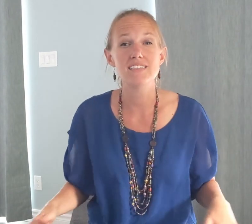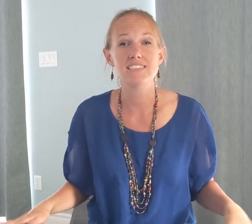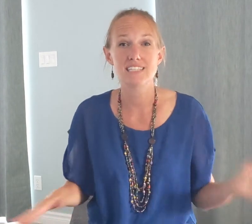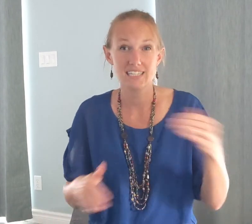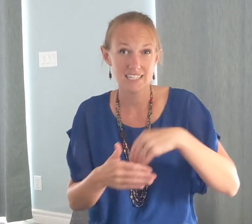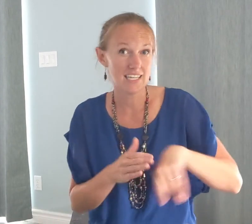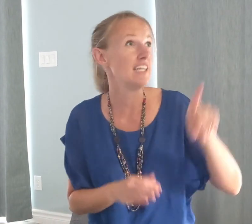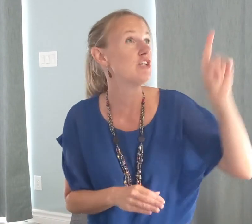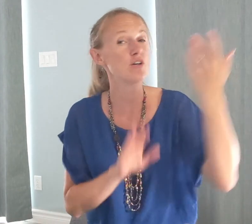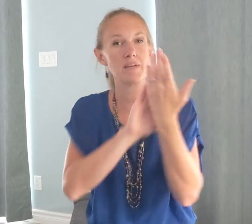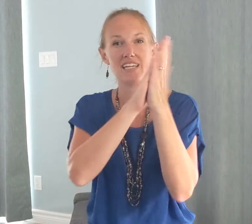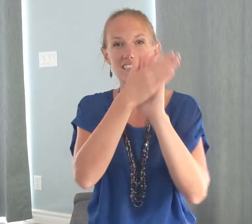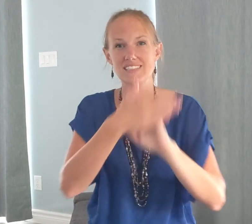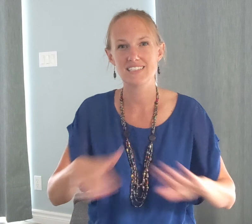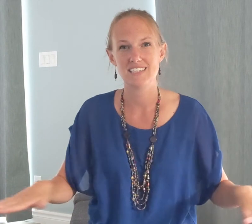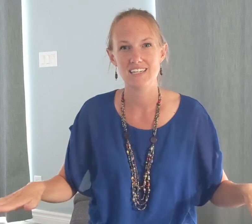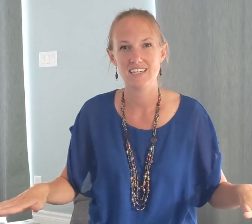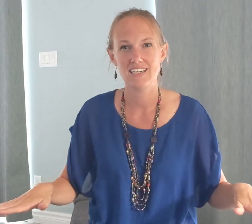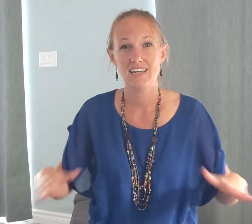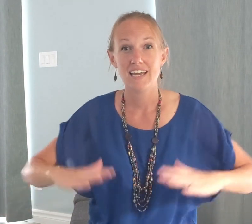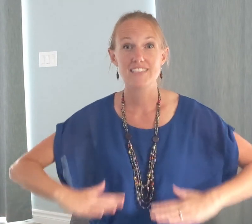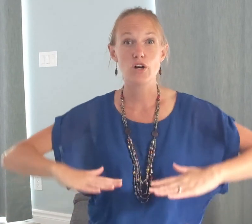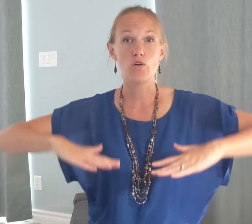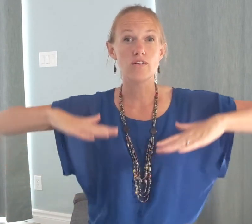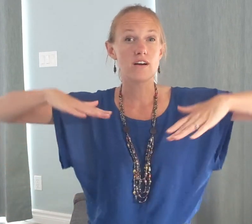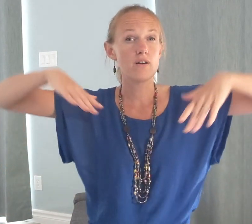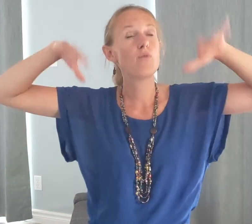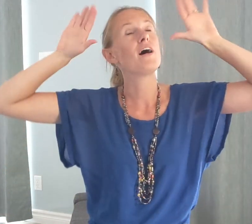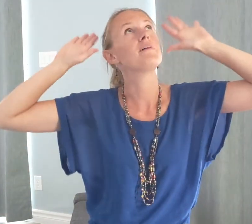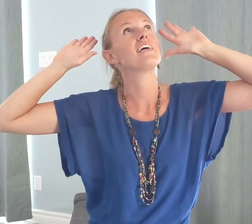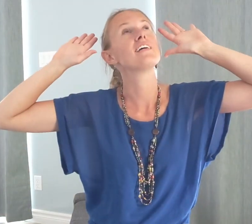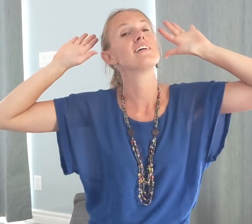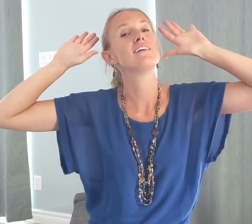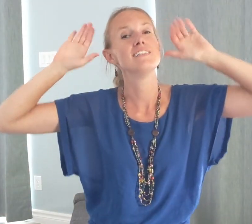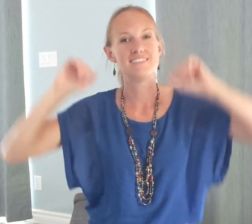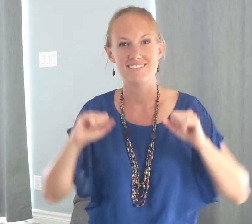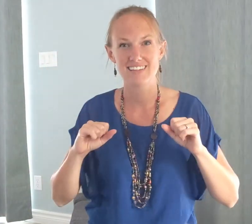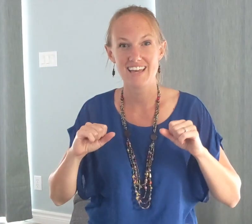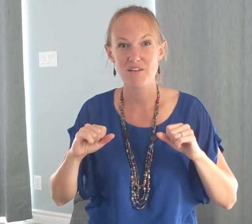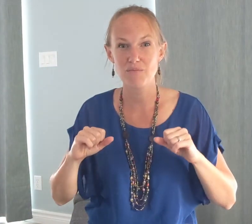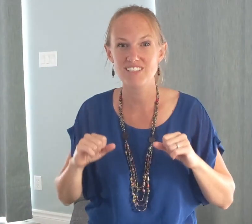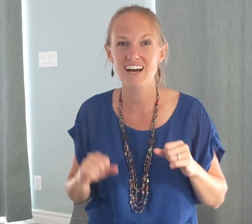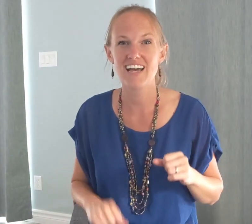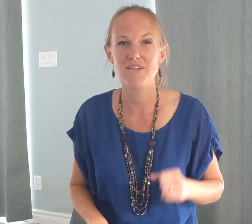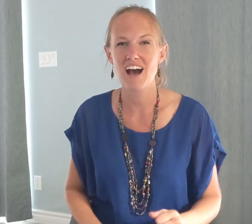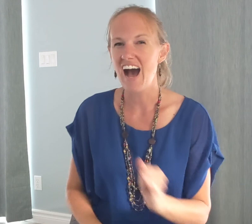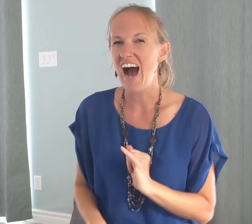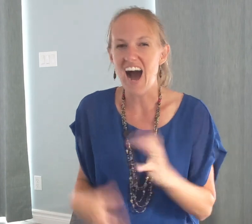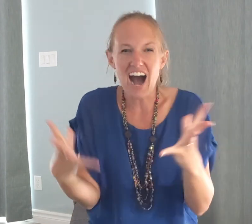melt in your peace. It's overwhelming. Okay, one more time.